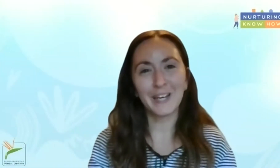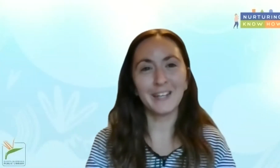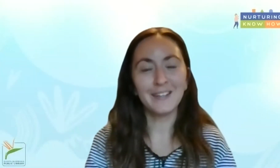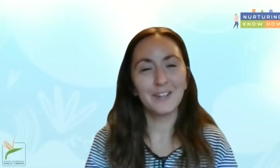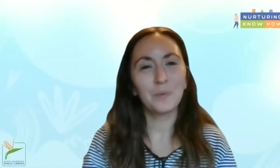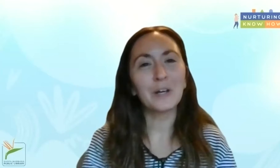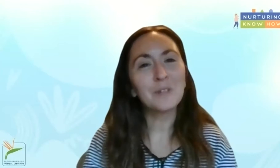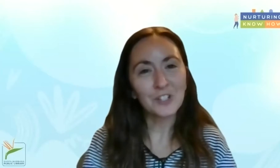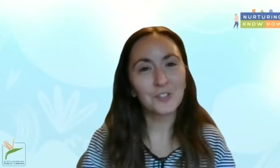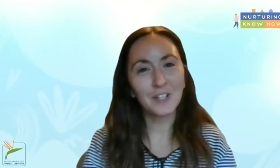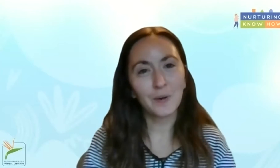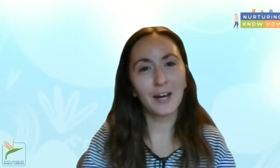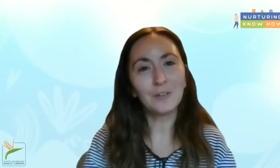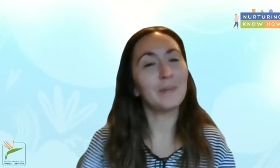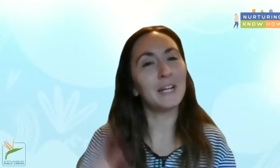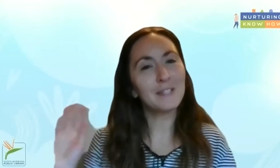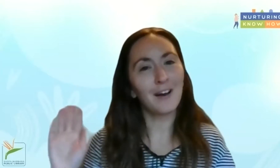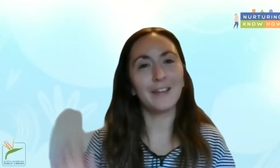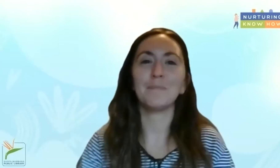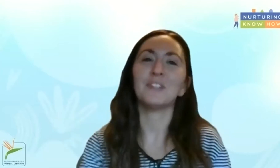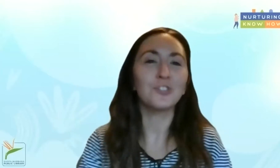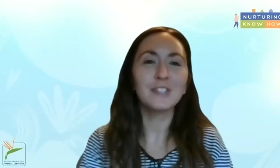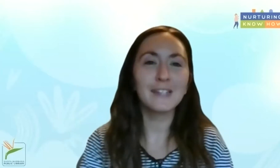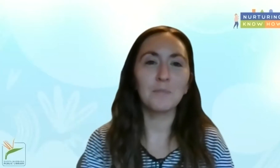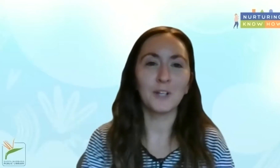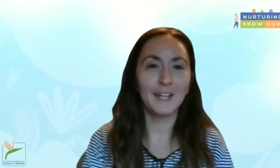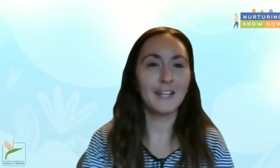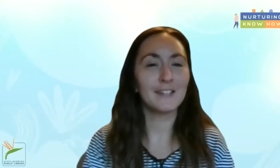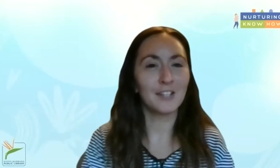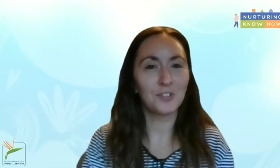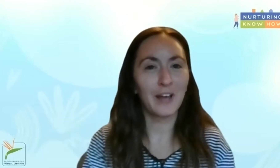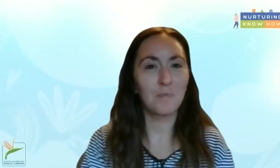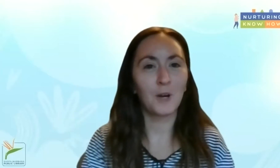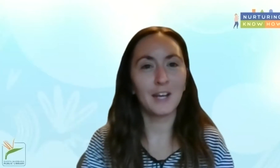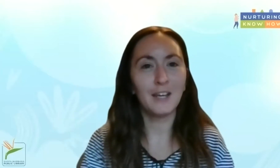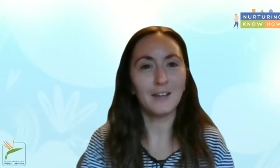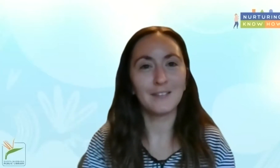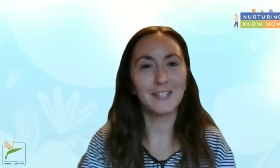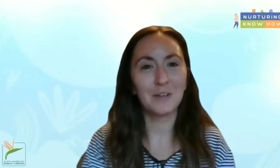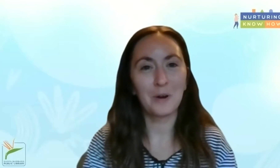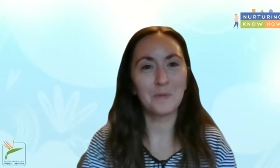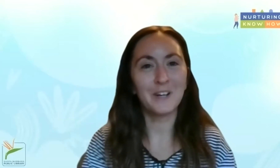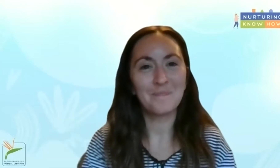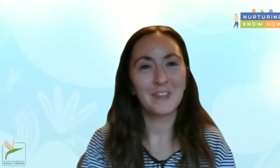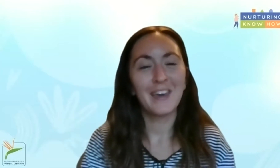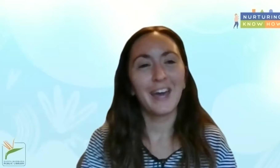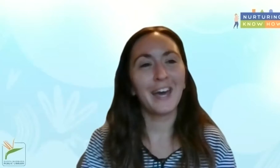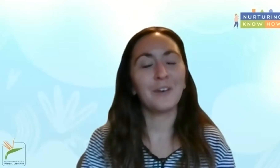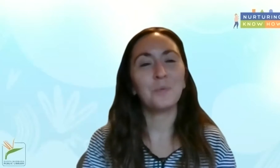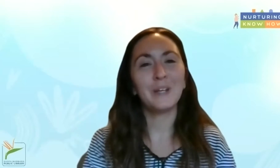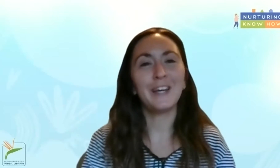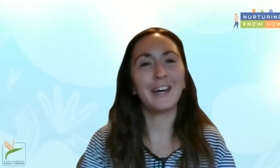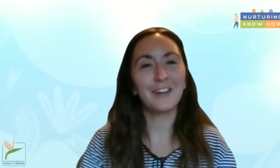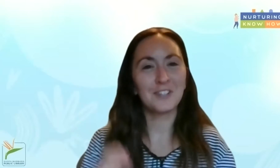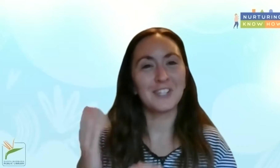Hi, everyone. Welcome to Nurturing Know-How. My name is Holly. I'm the children's librarian at the Central Library of Santa Barbara.